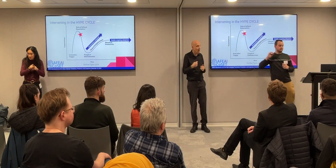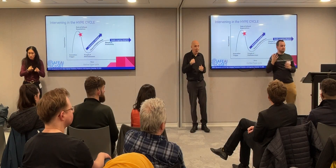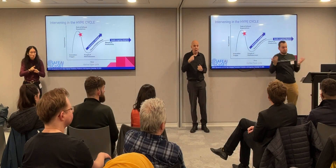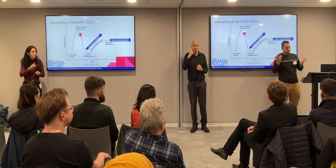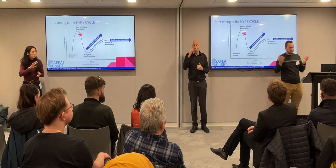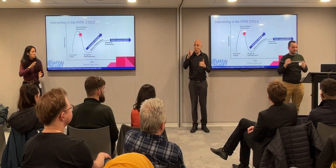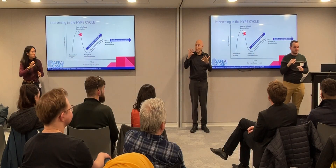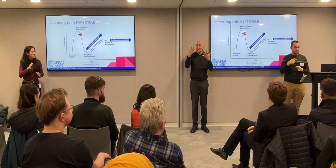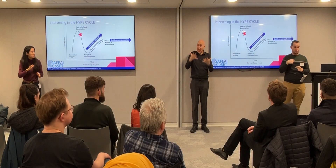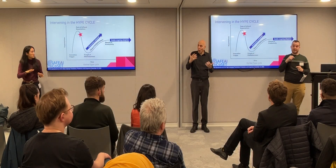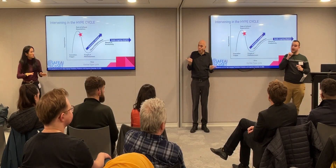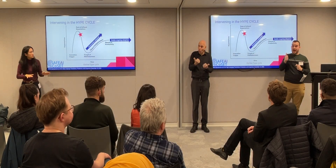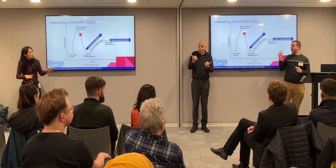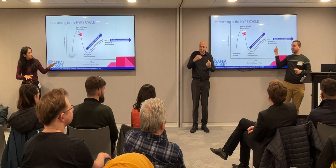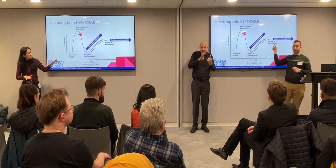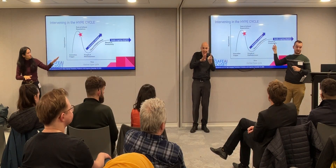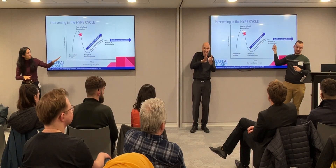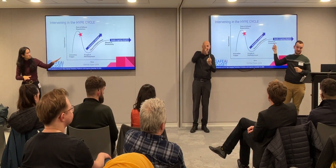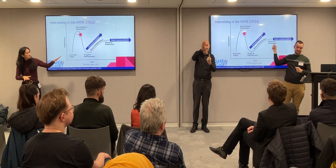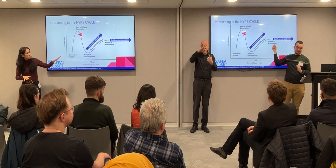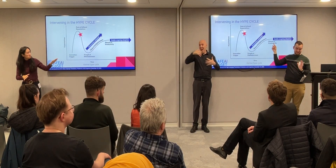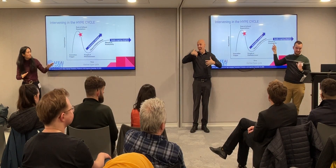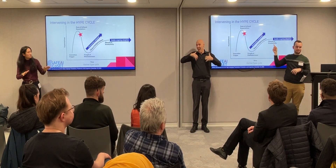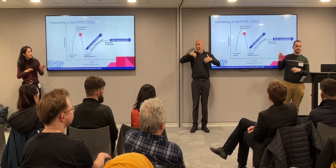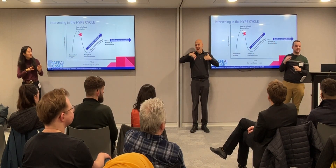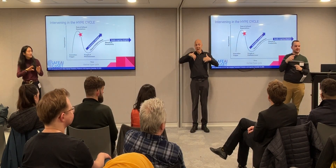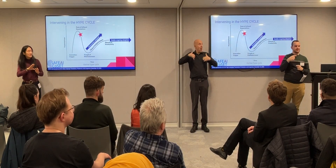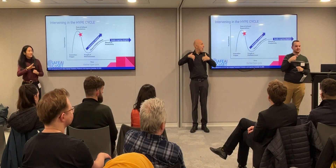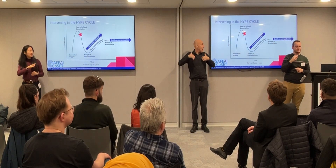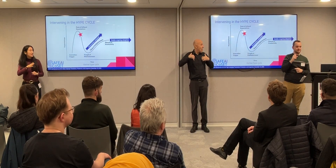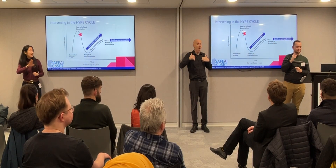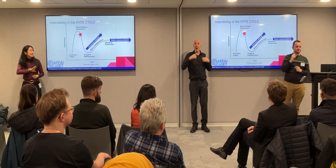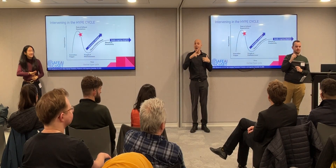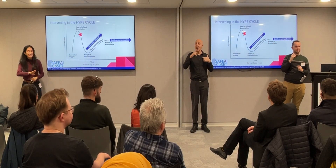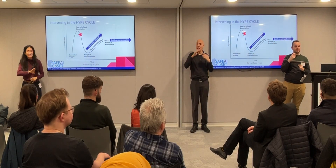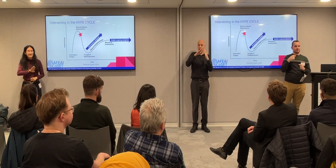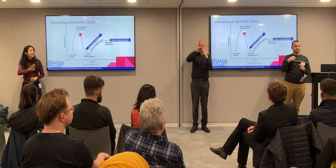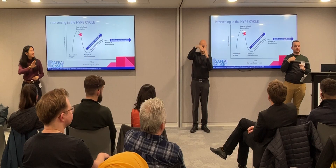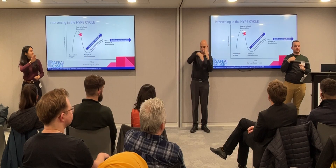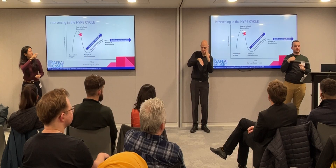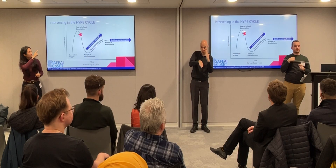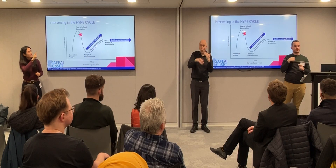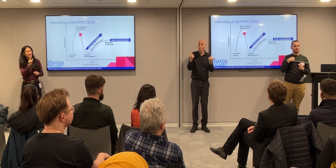here, maybe. We're not here, that's for sure.